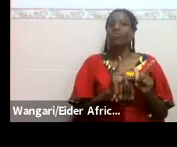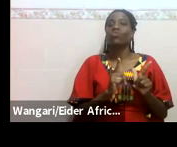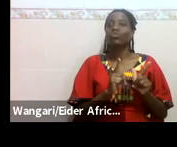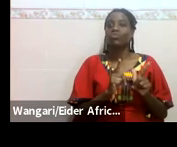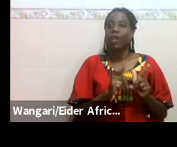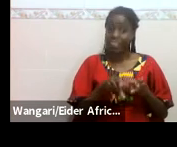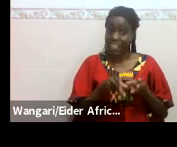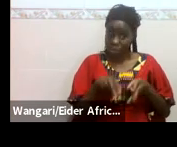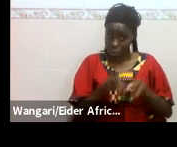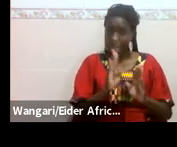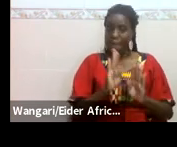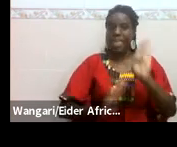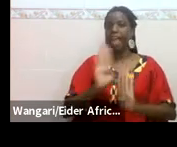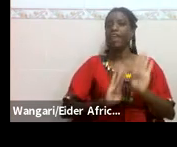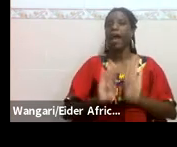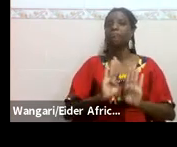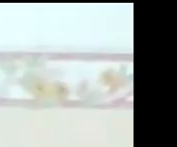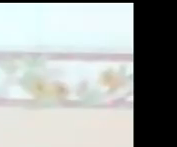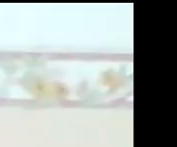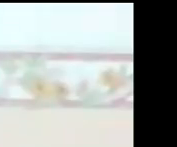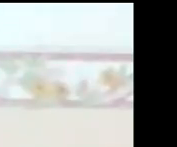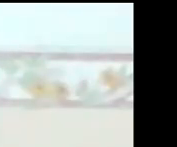of behavior to keep on going.